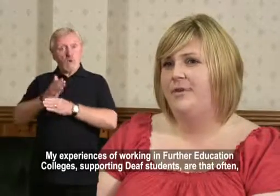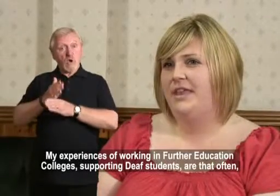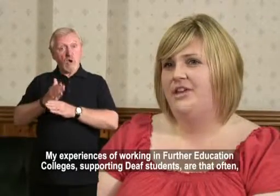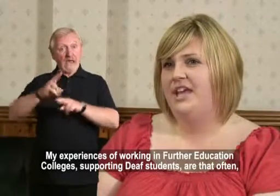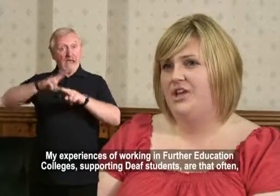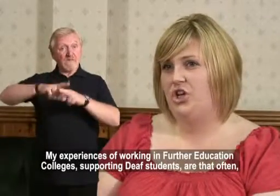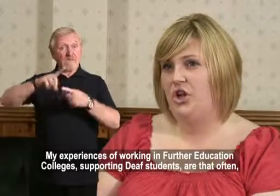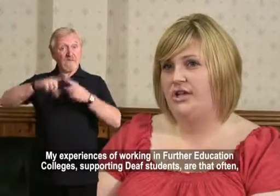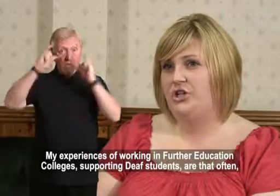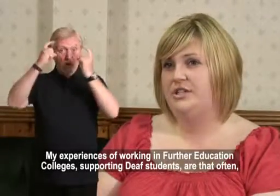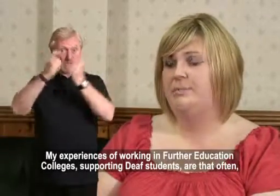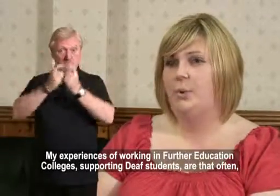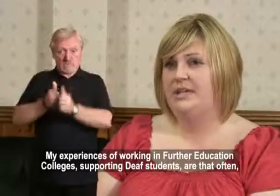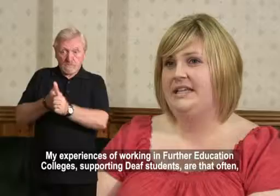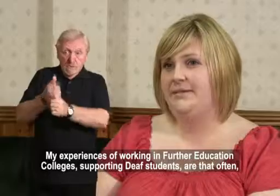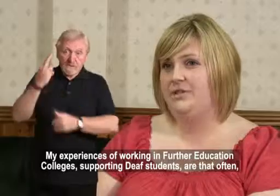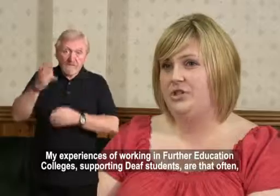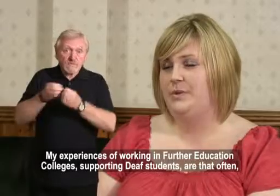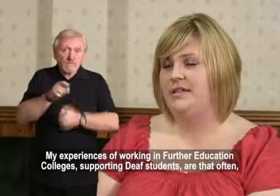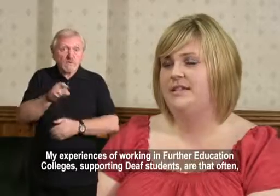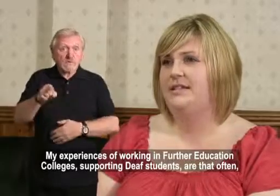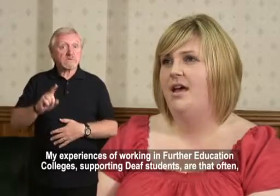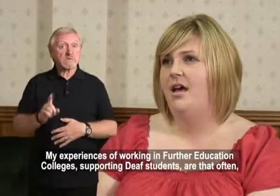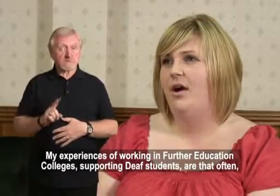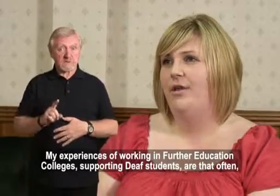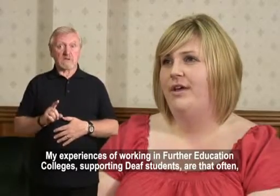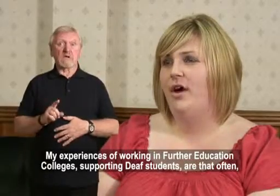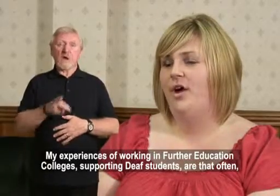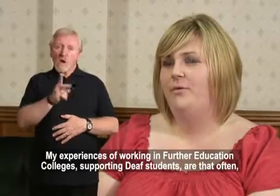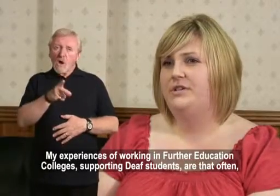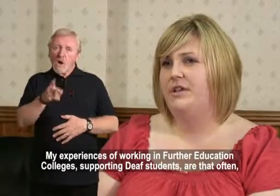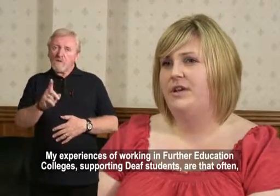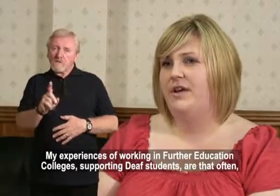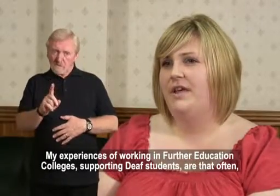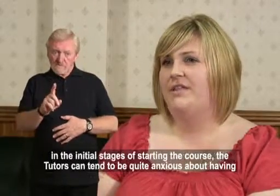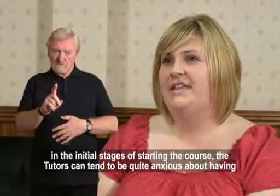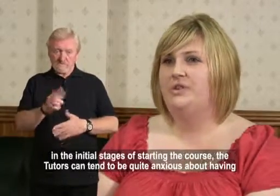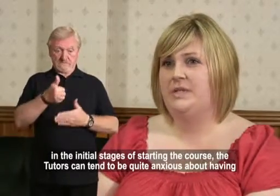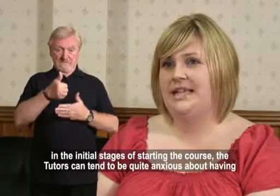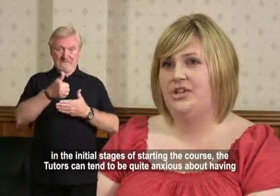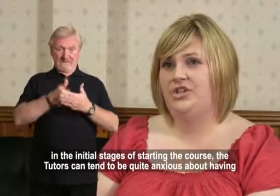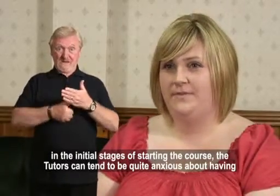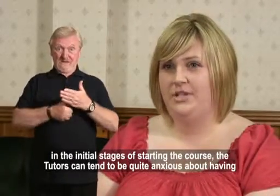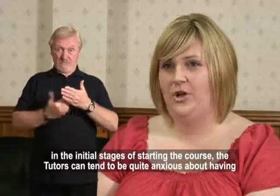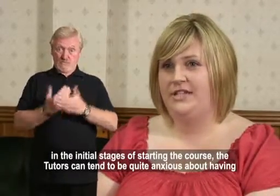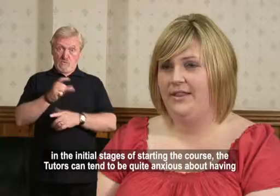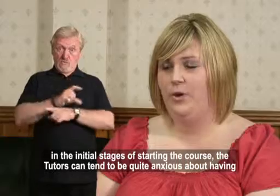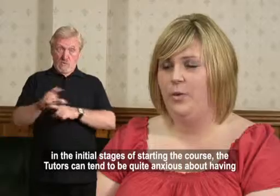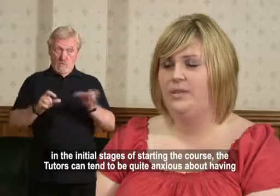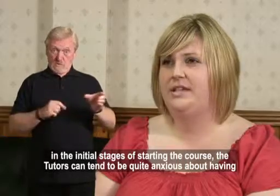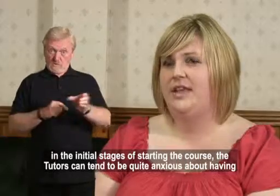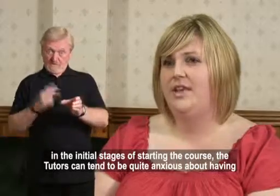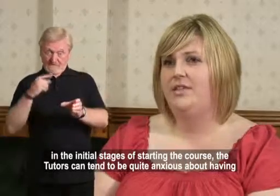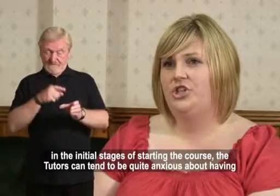working in further education colleges supporting deaf students are that often in the initial stages of starting